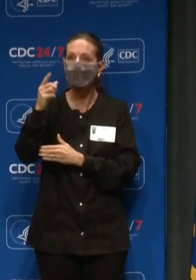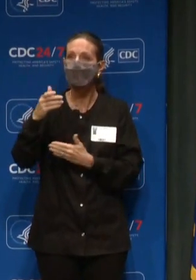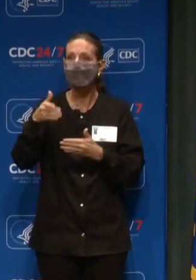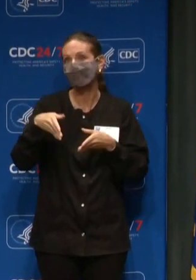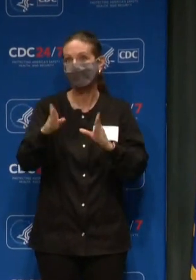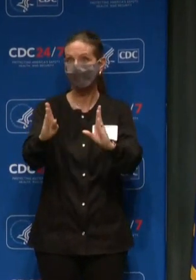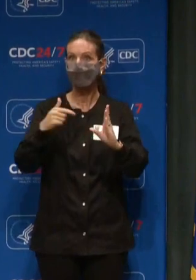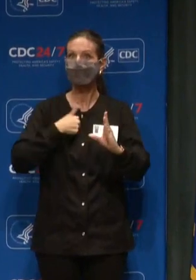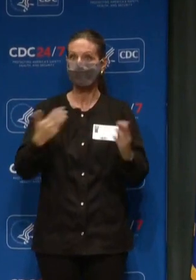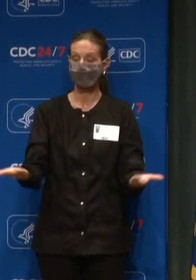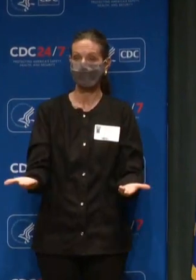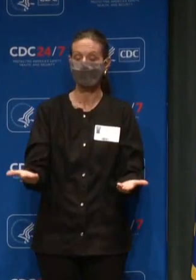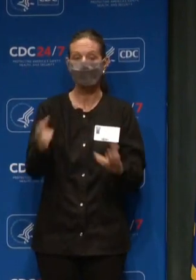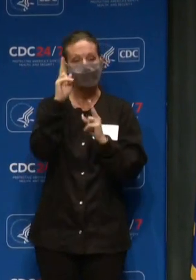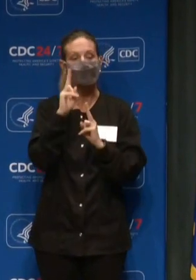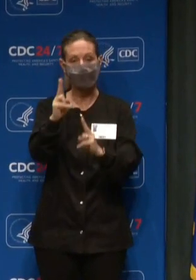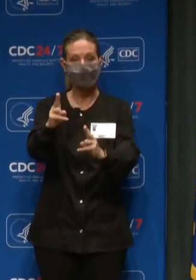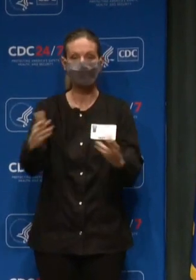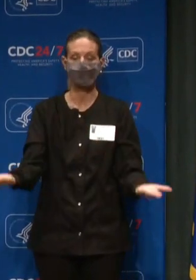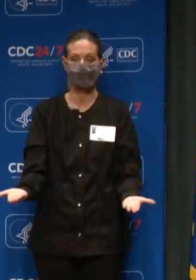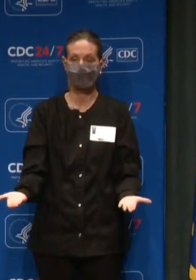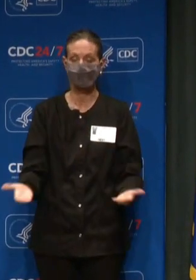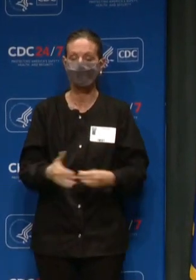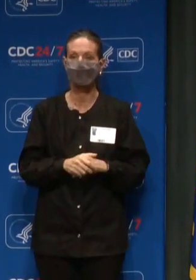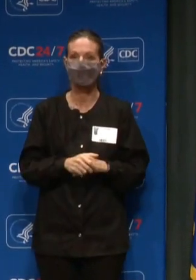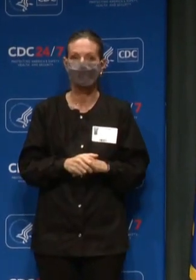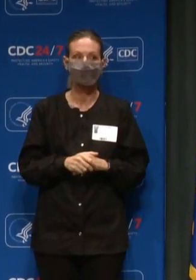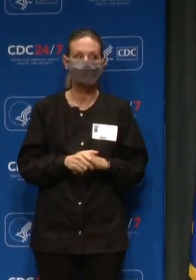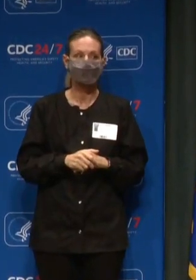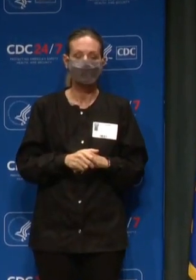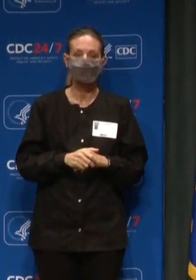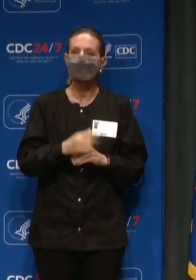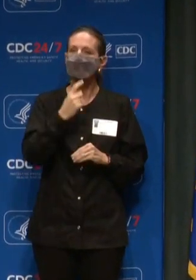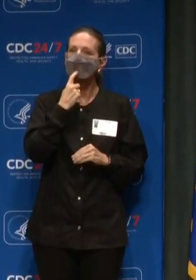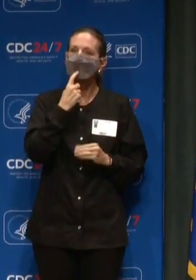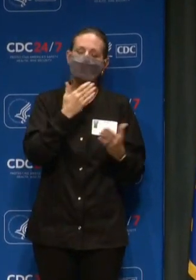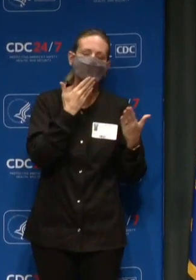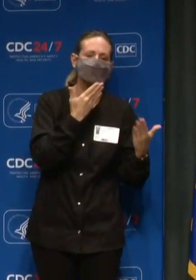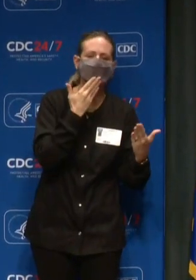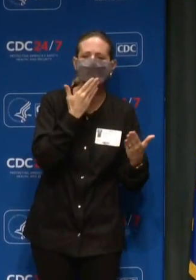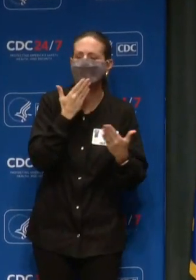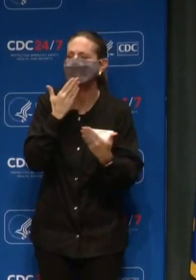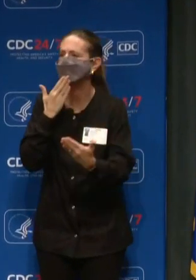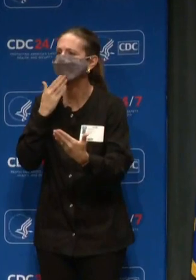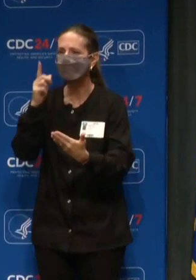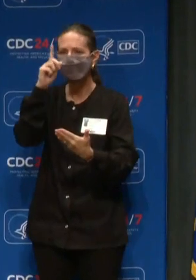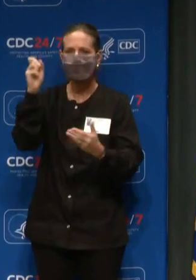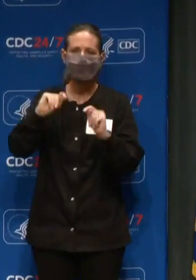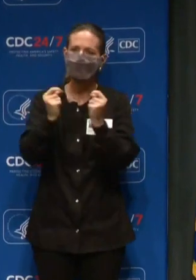to be here to express my gratitude to the incredibly hardworking